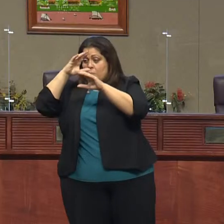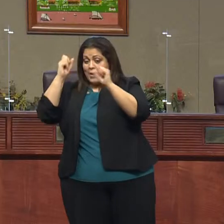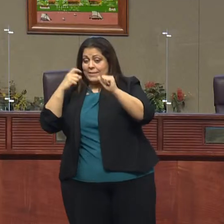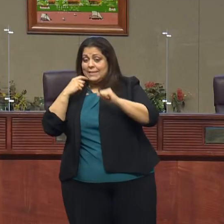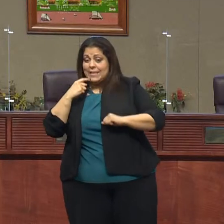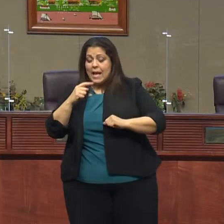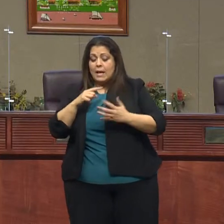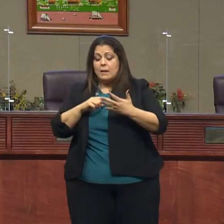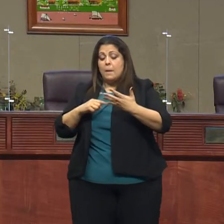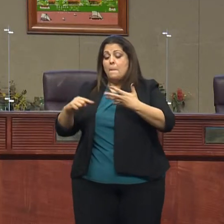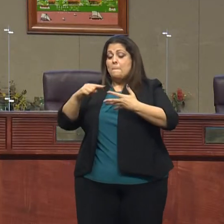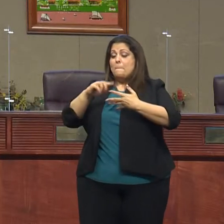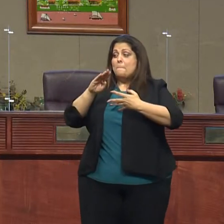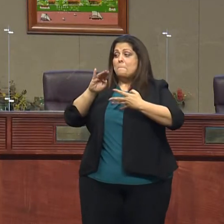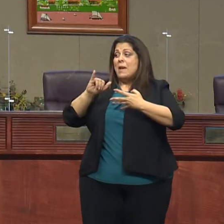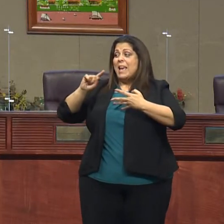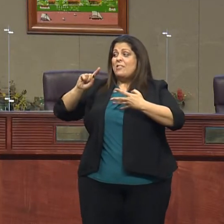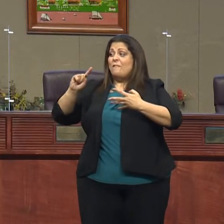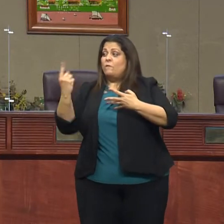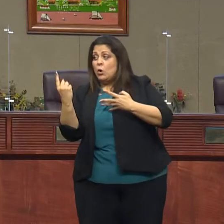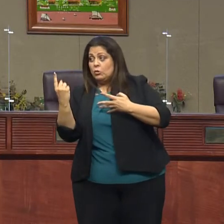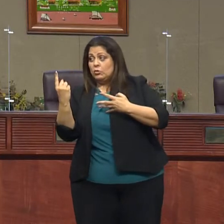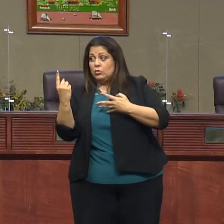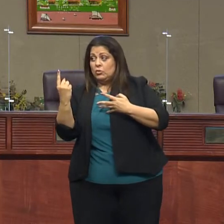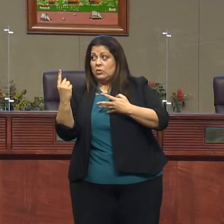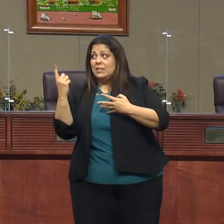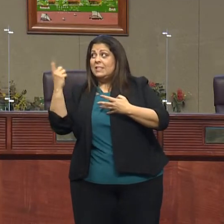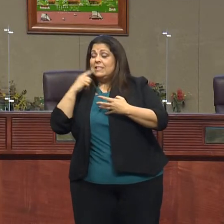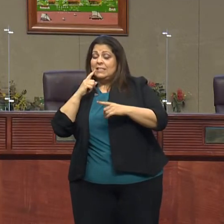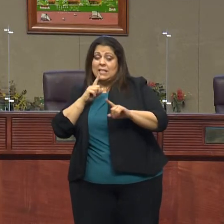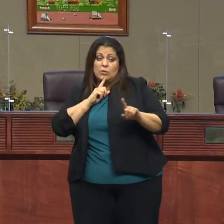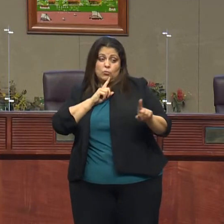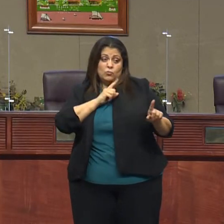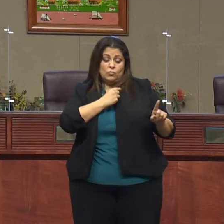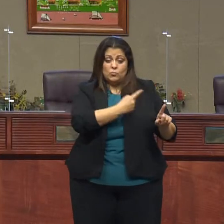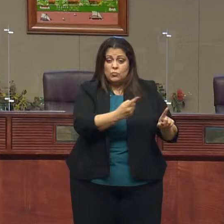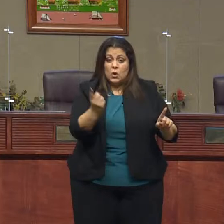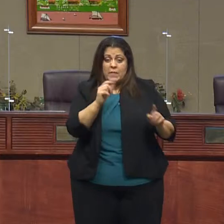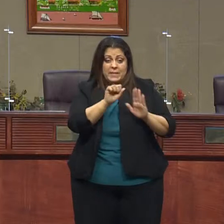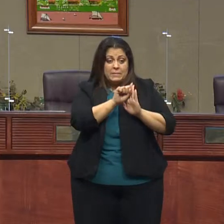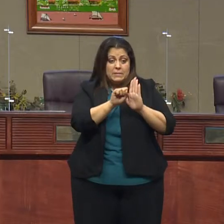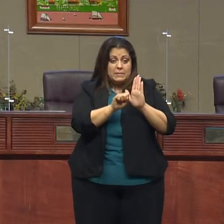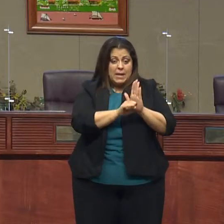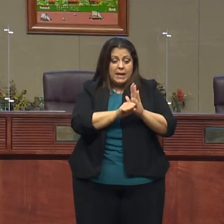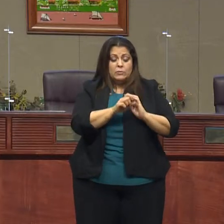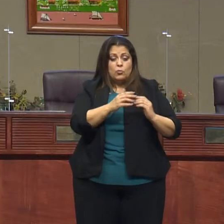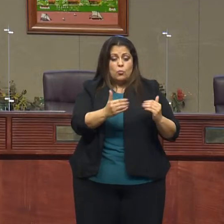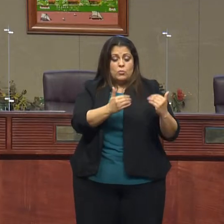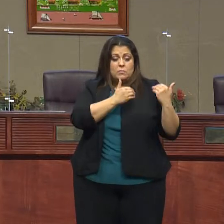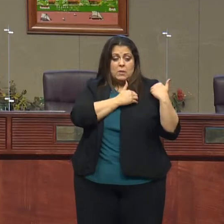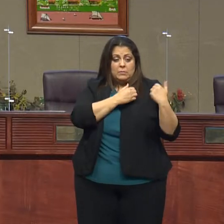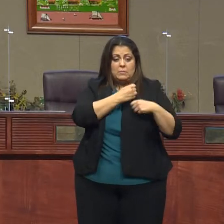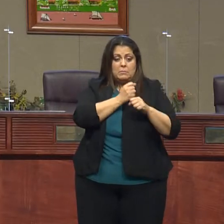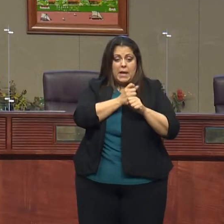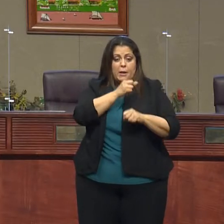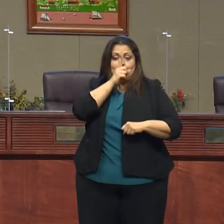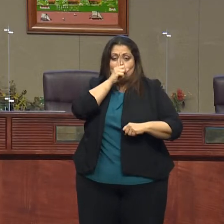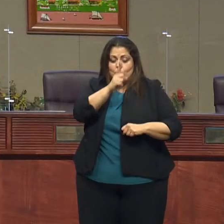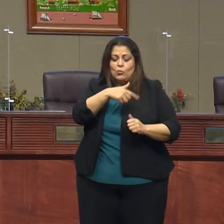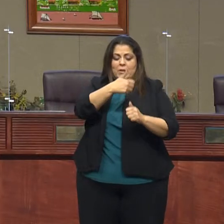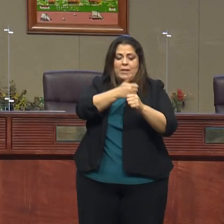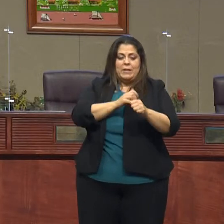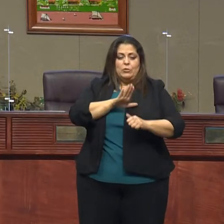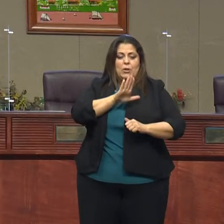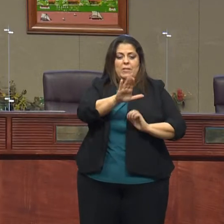the 1st, the directive to all states is to ensure that each state by